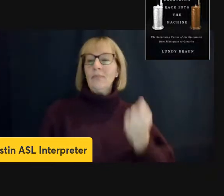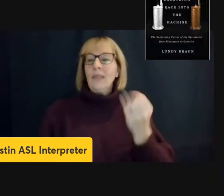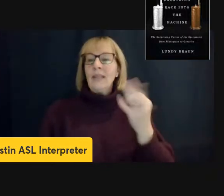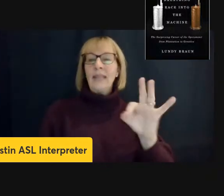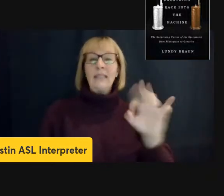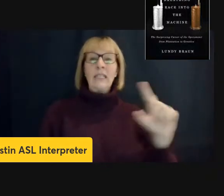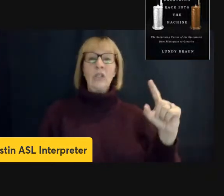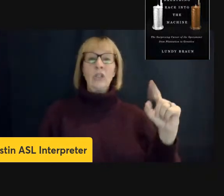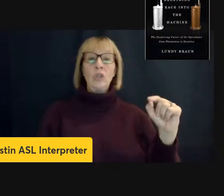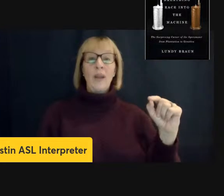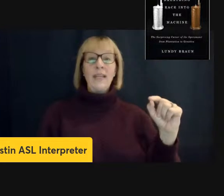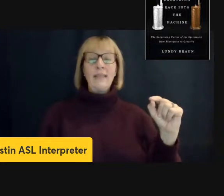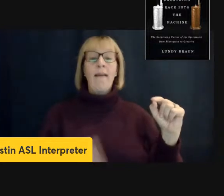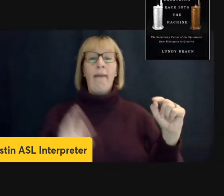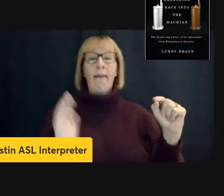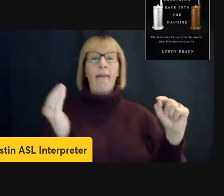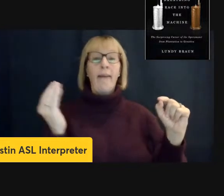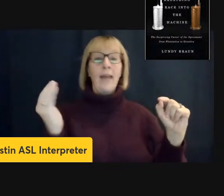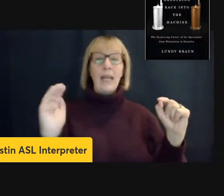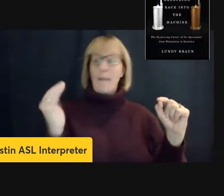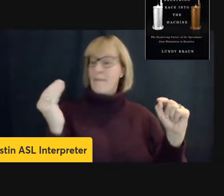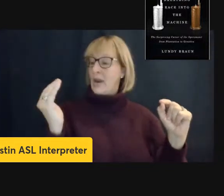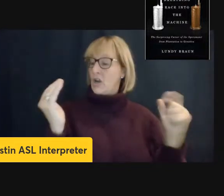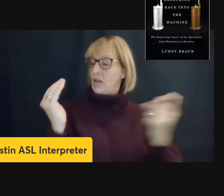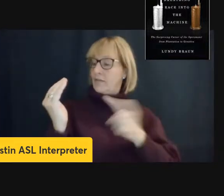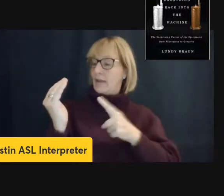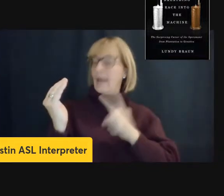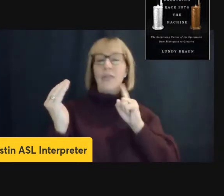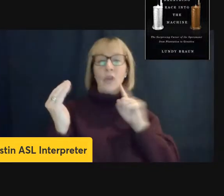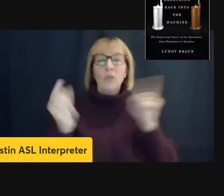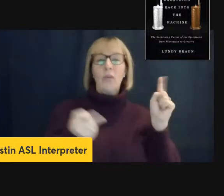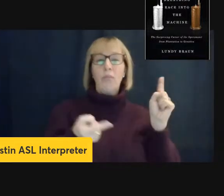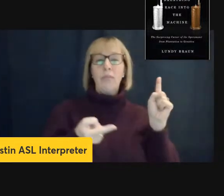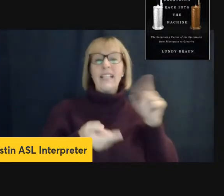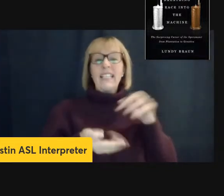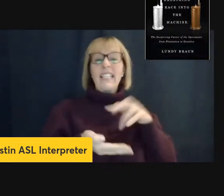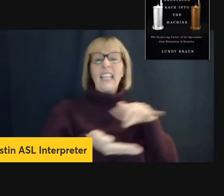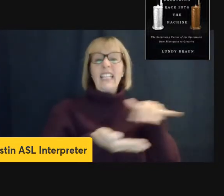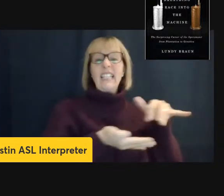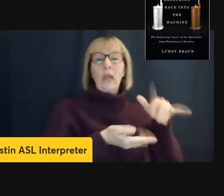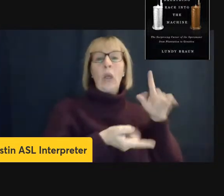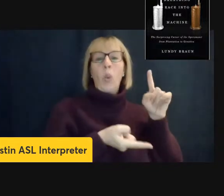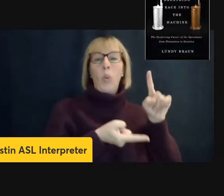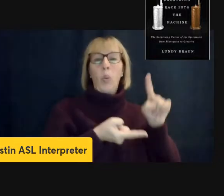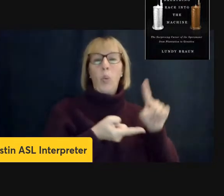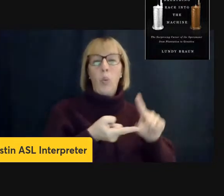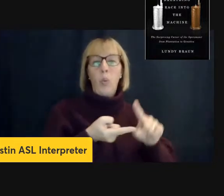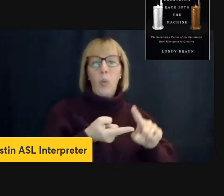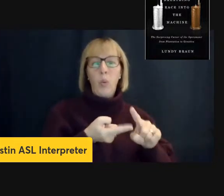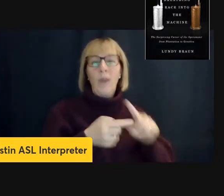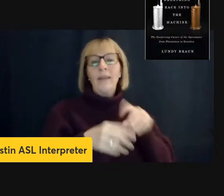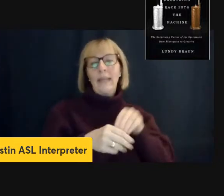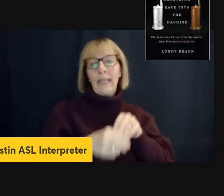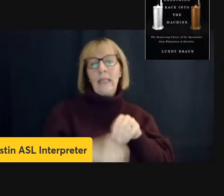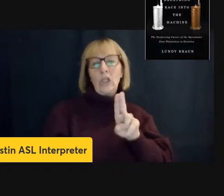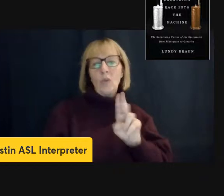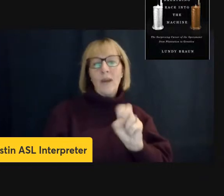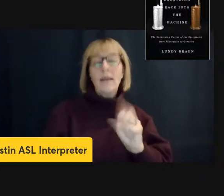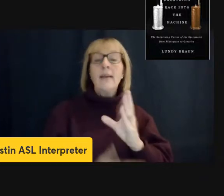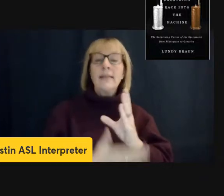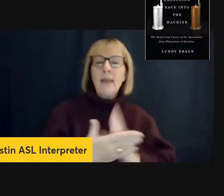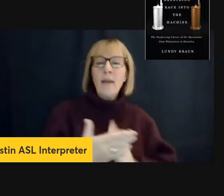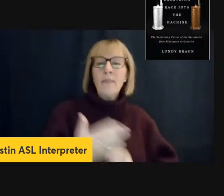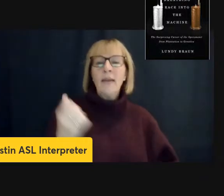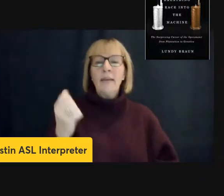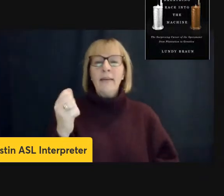1920s, comparative studies diminished in the US, although there were some in the 1930s and 40s